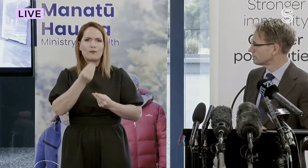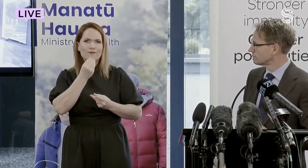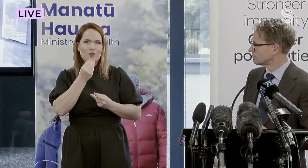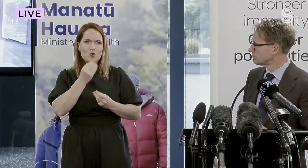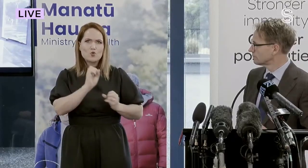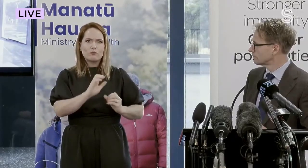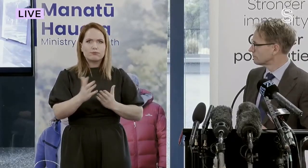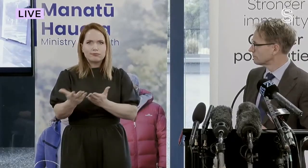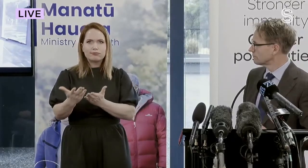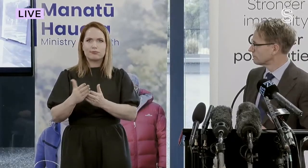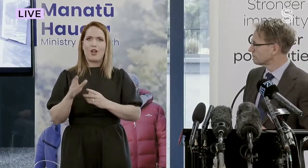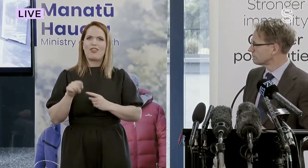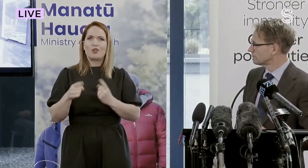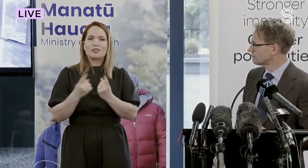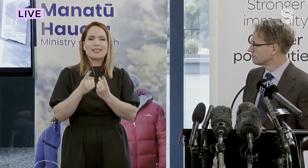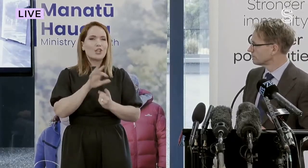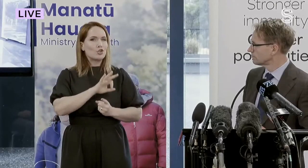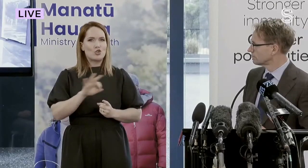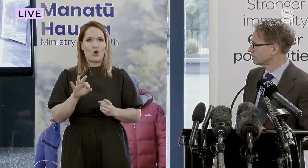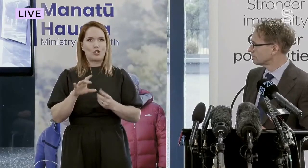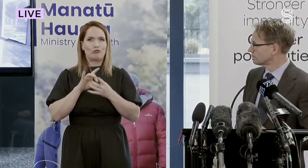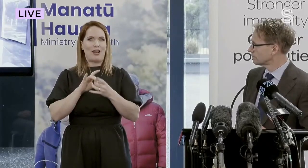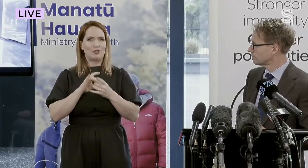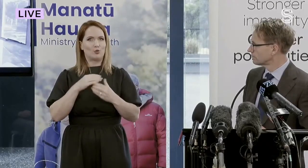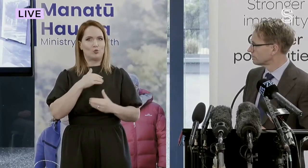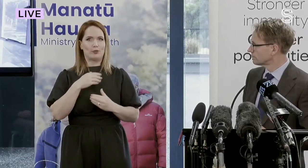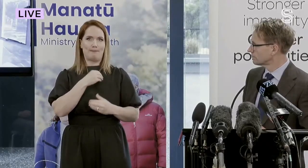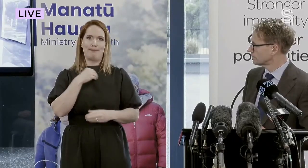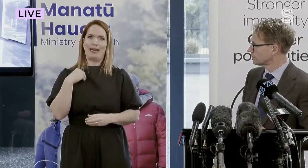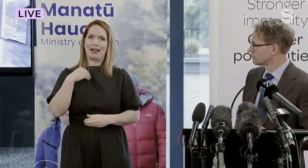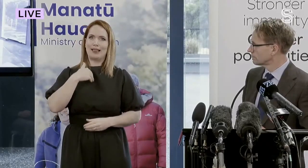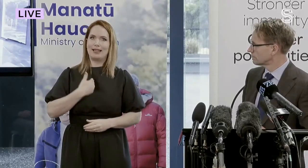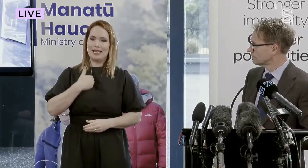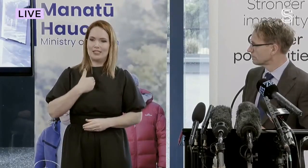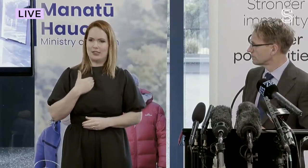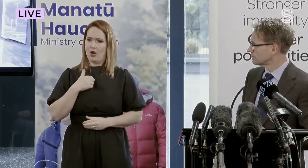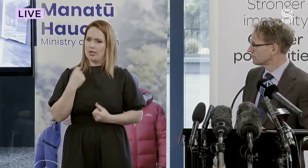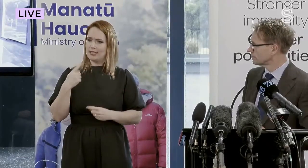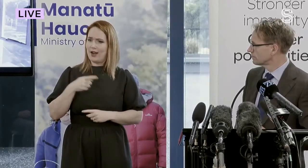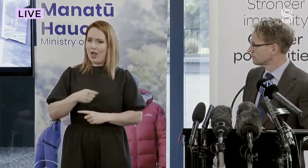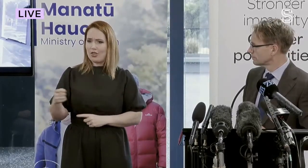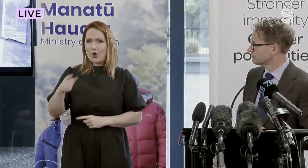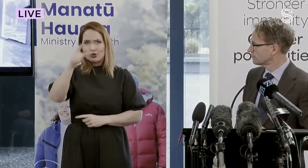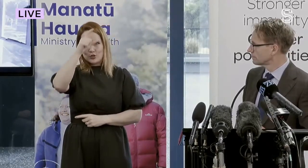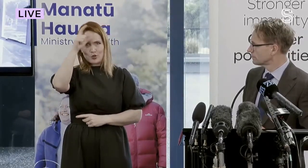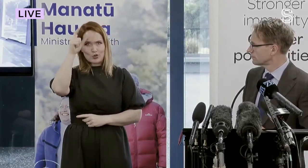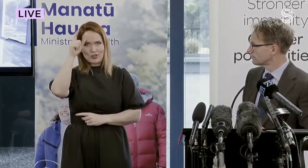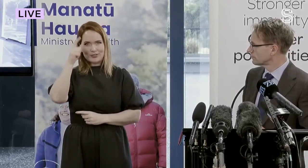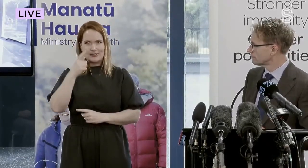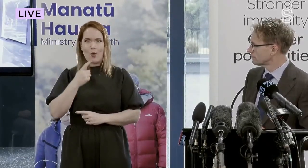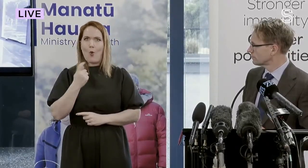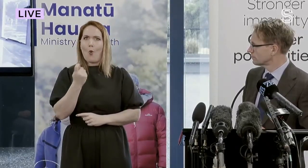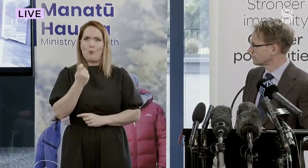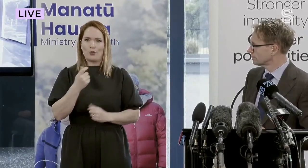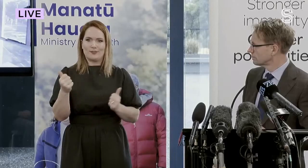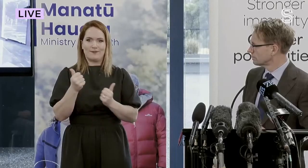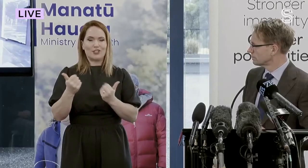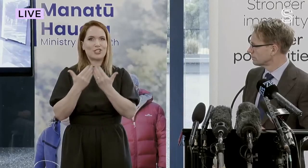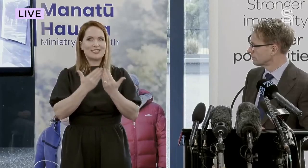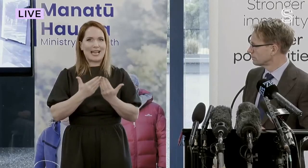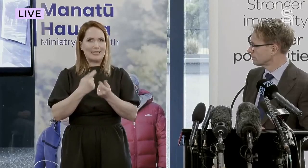which many of those nursing students, I understand, are towards the end of their degrees and can help with. But I just want to